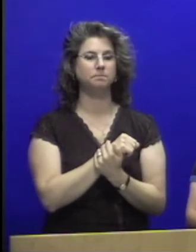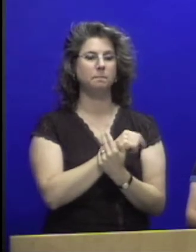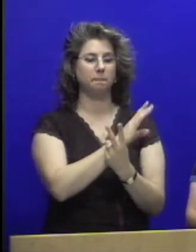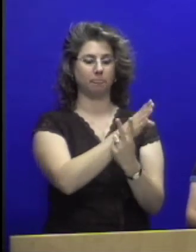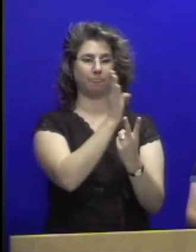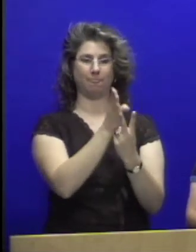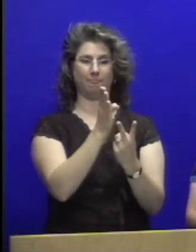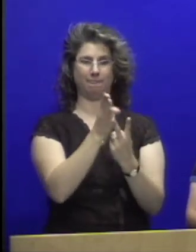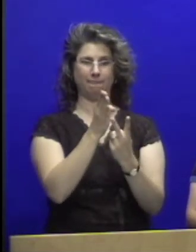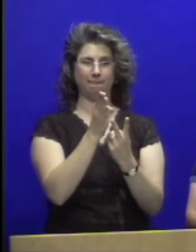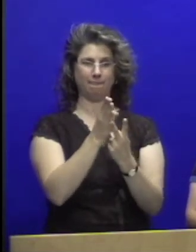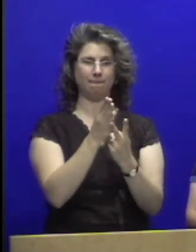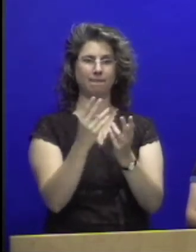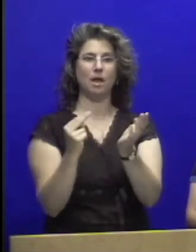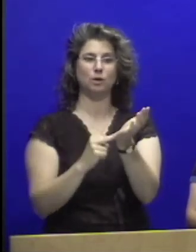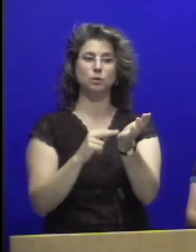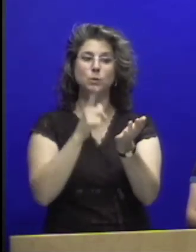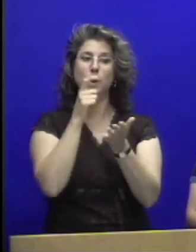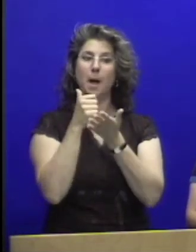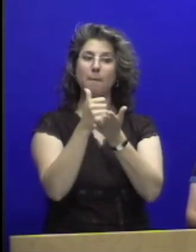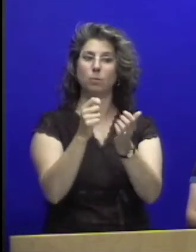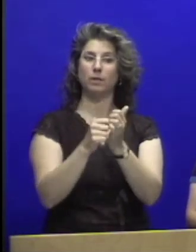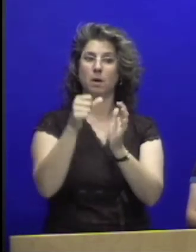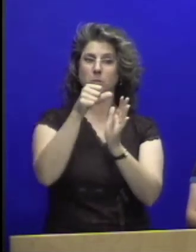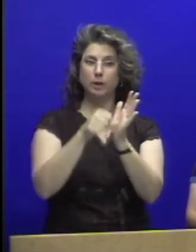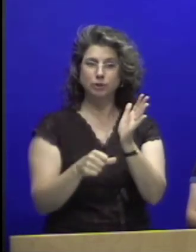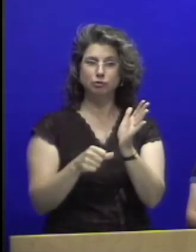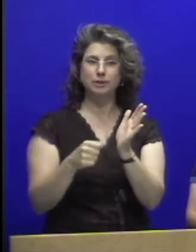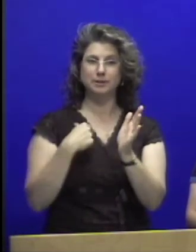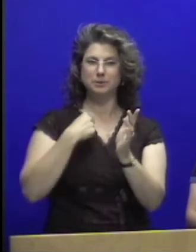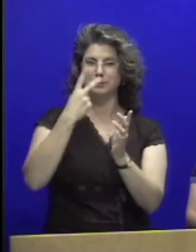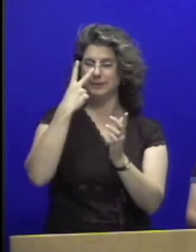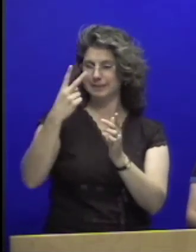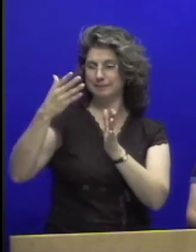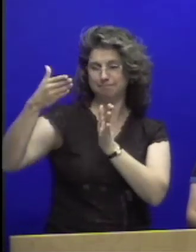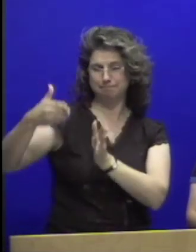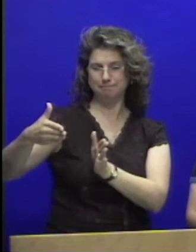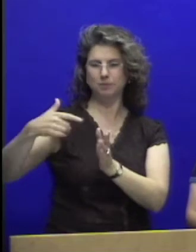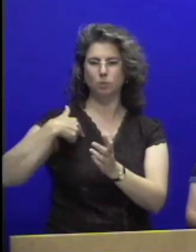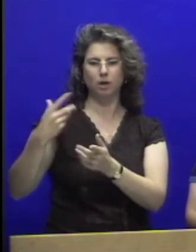also a nurse that assists with the operation and hands the surgeon the instruments.